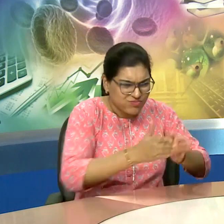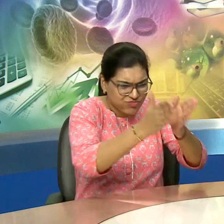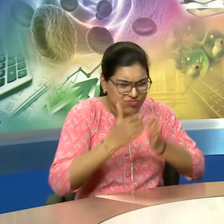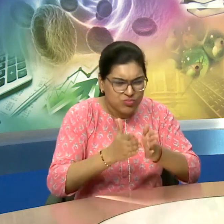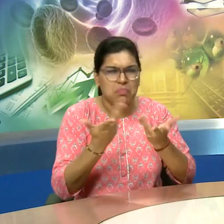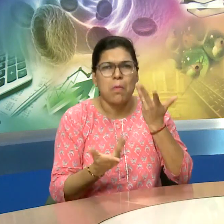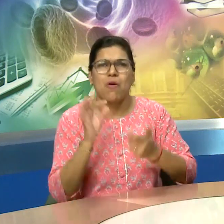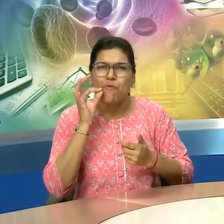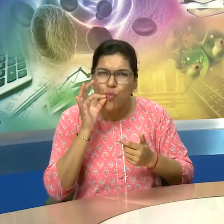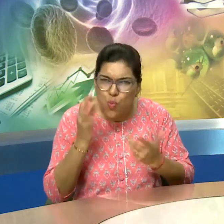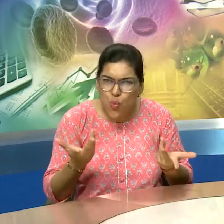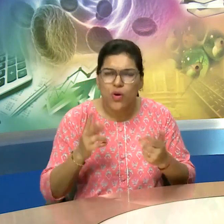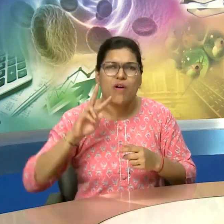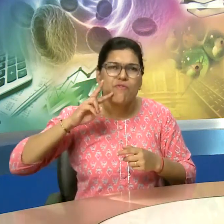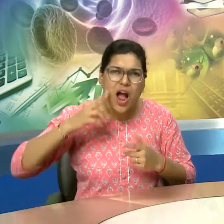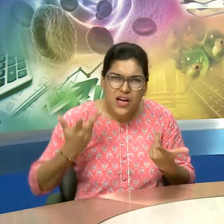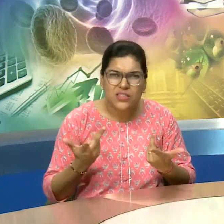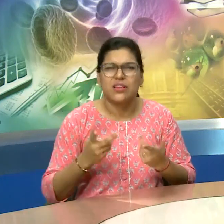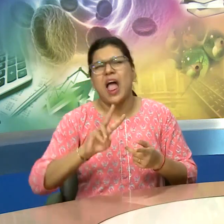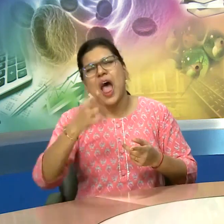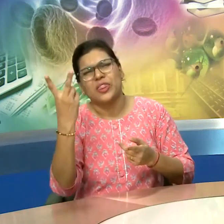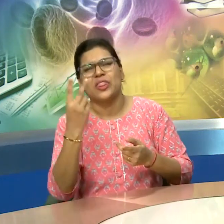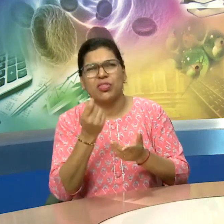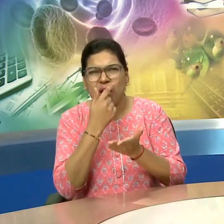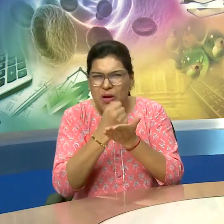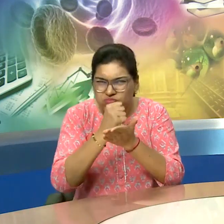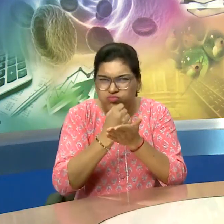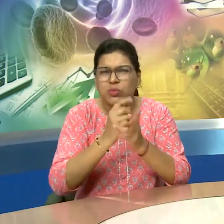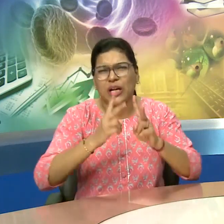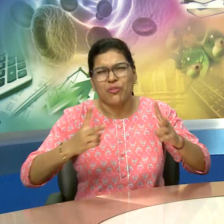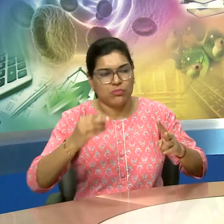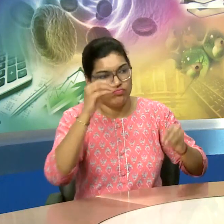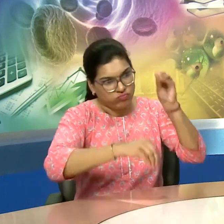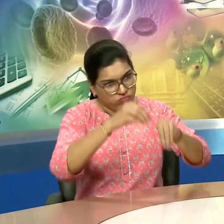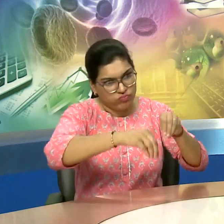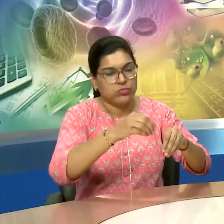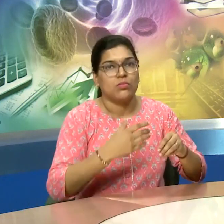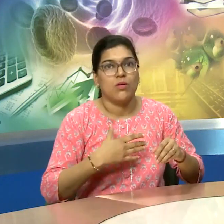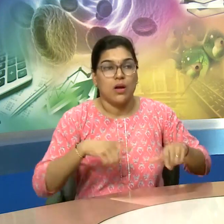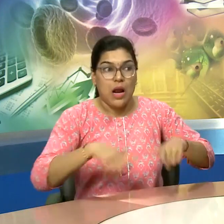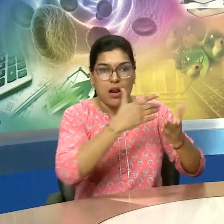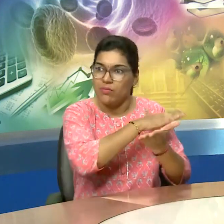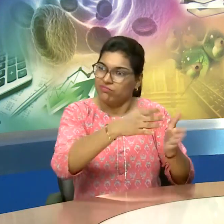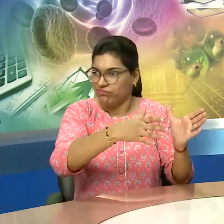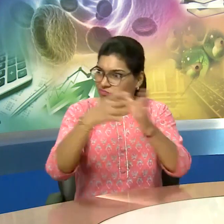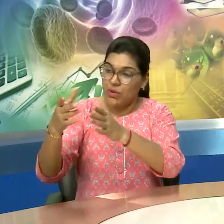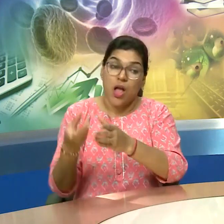building houses and for taking away logs,